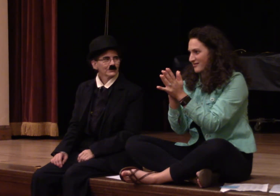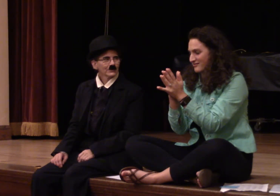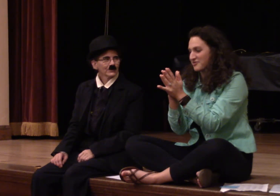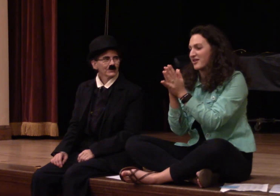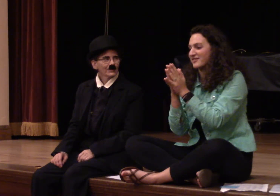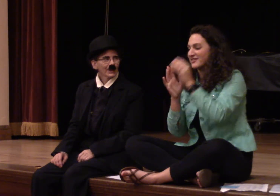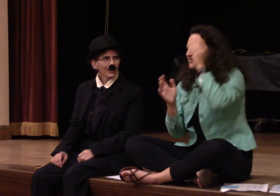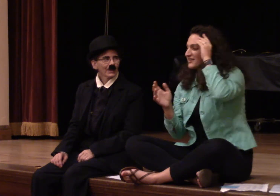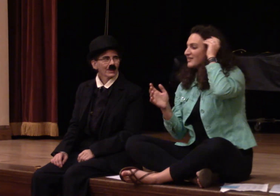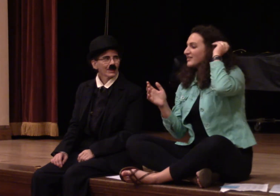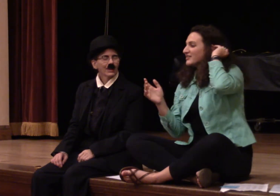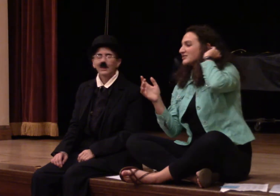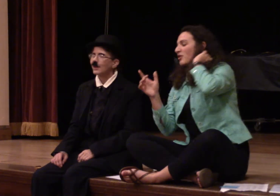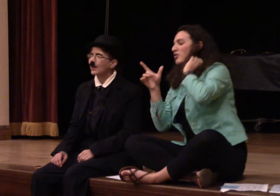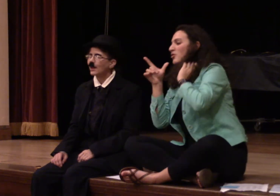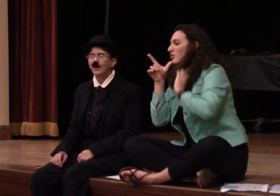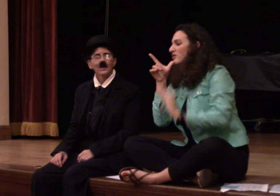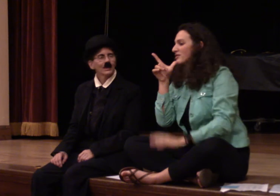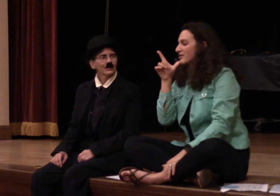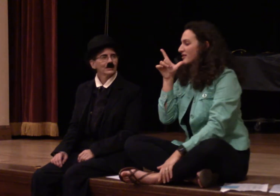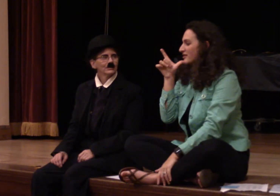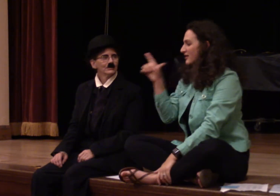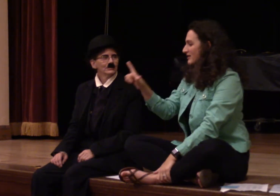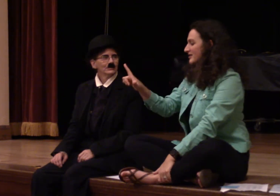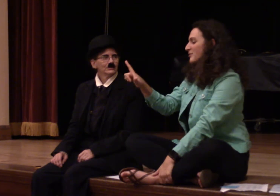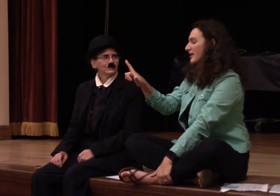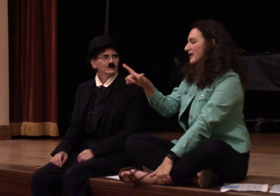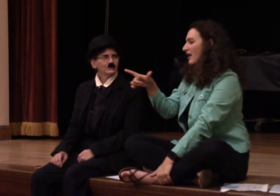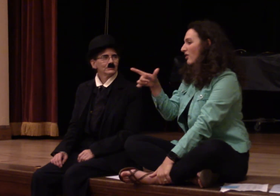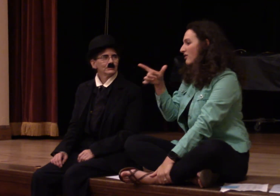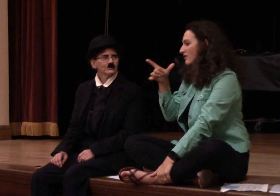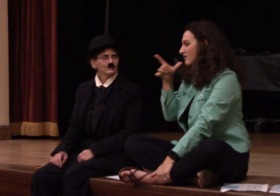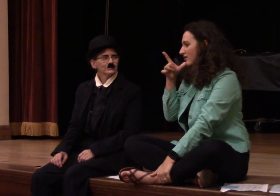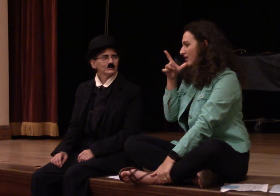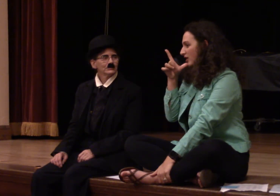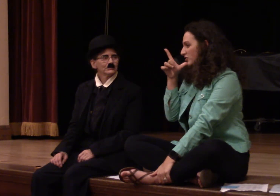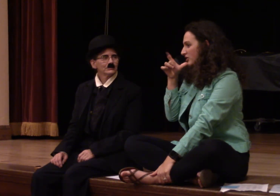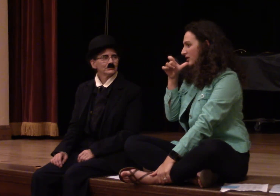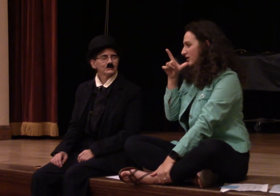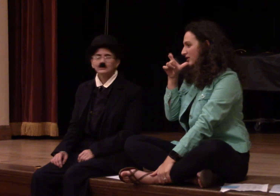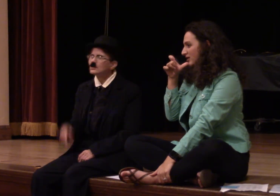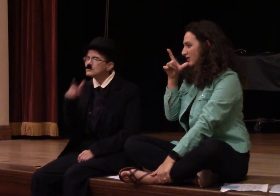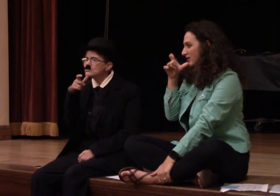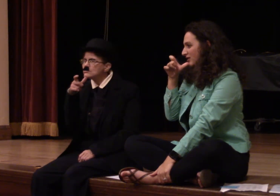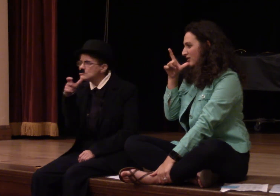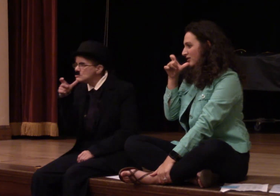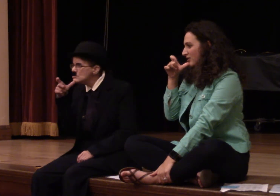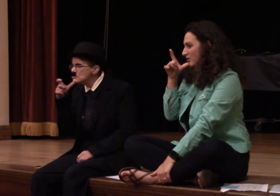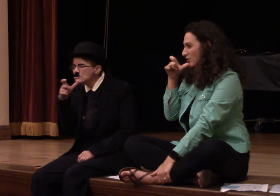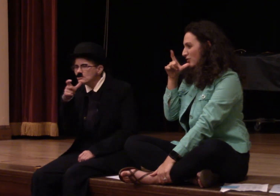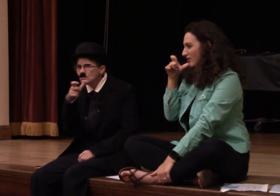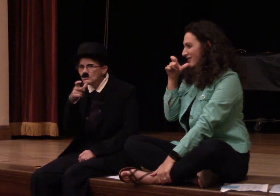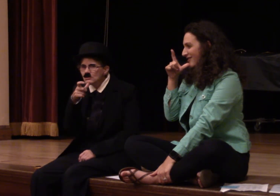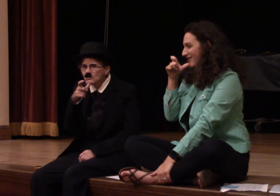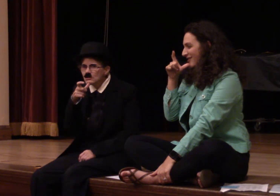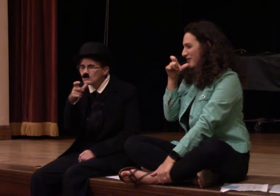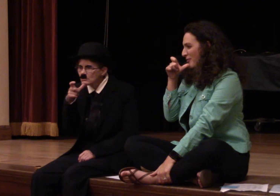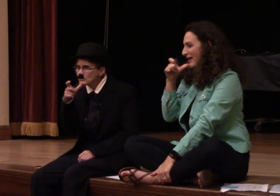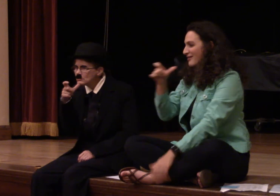Okay. So who? It's going to be like an L on your chin. Who? Wait,